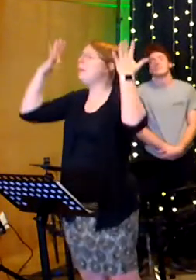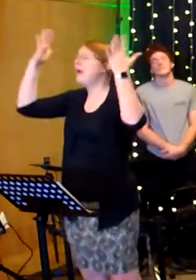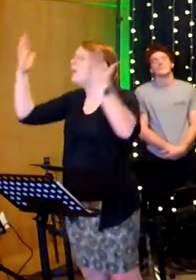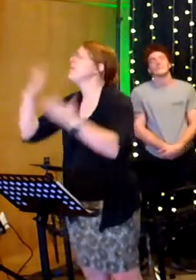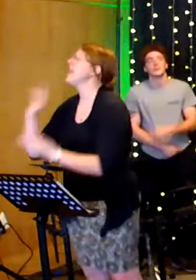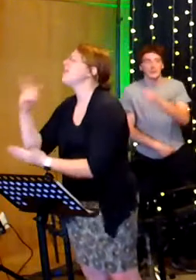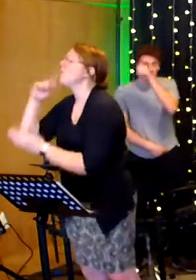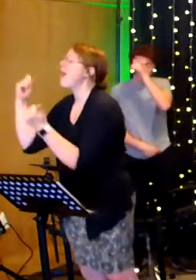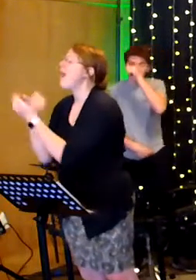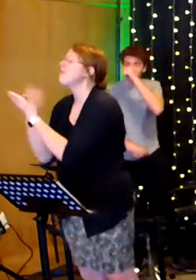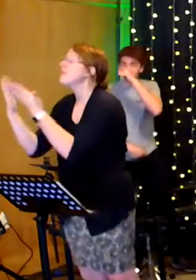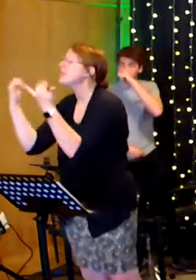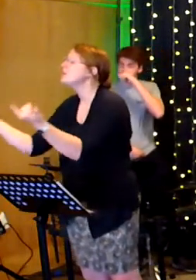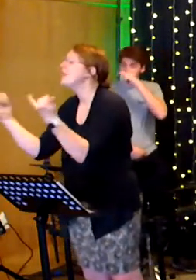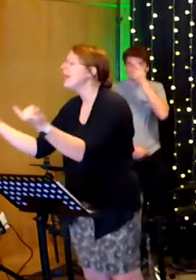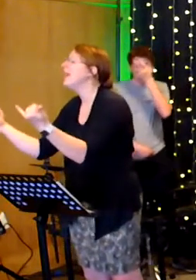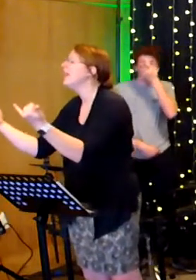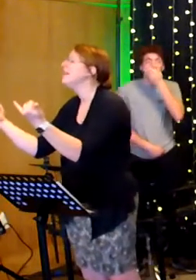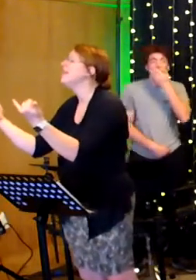and we thank you for always